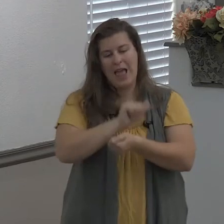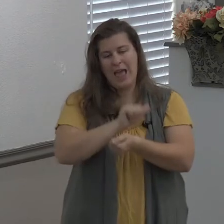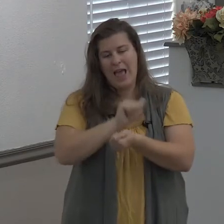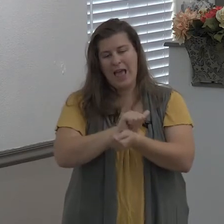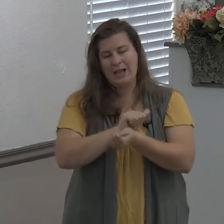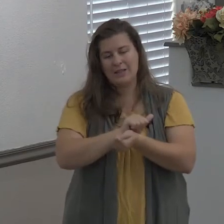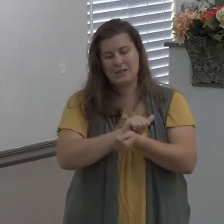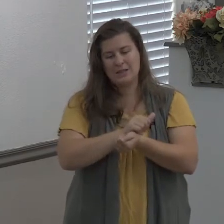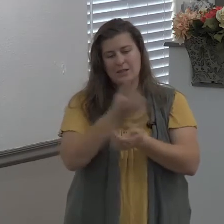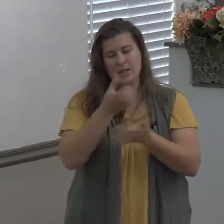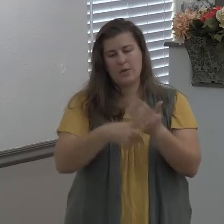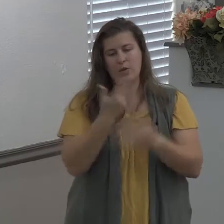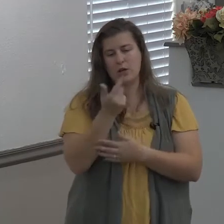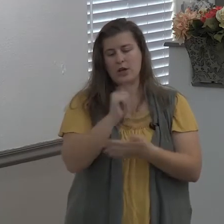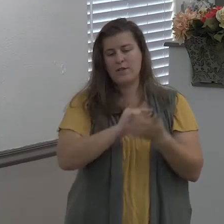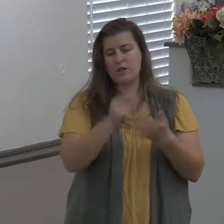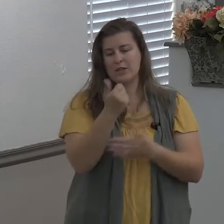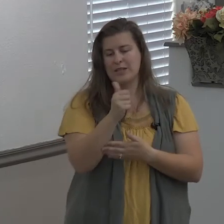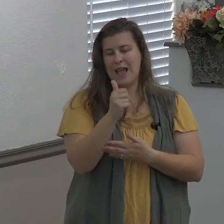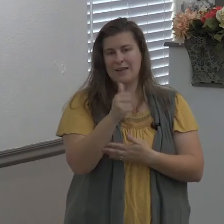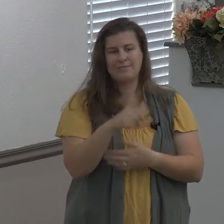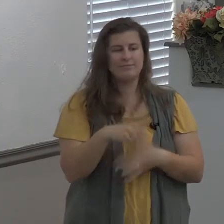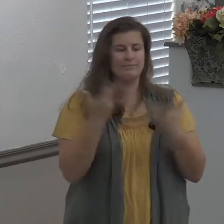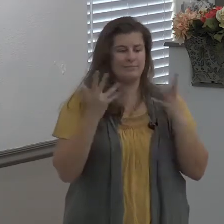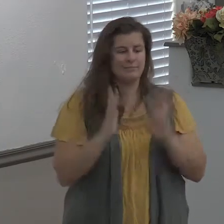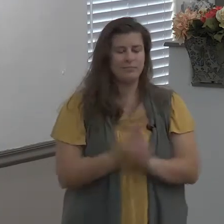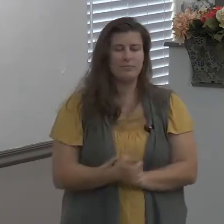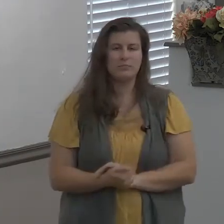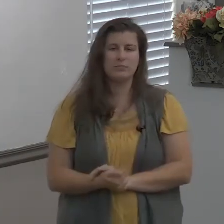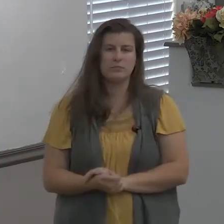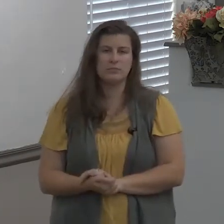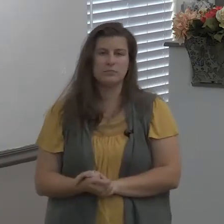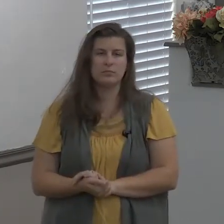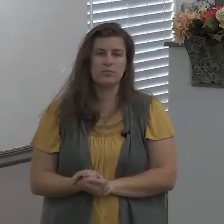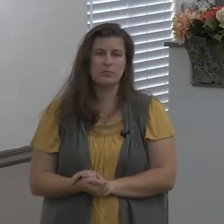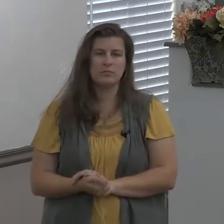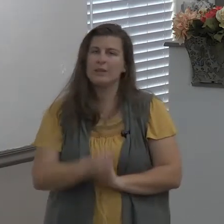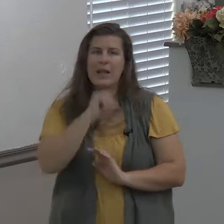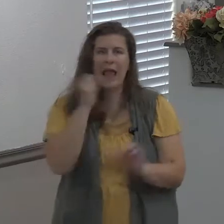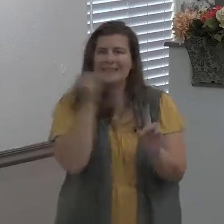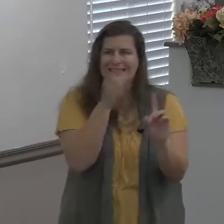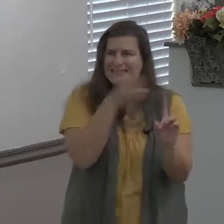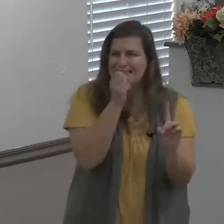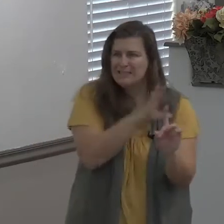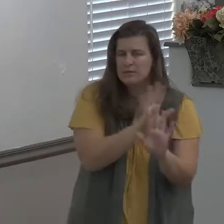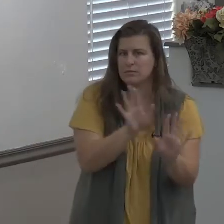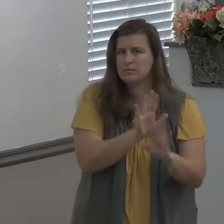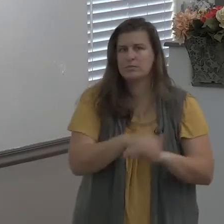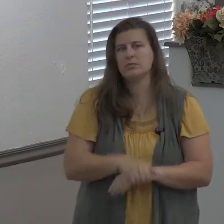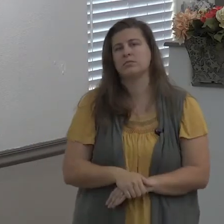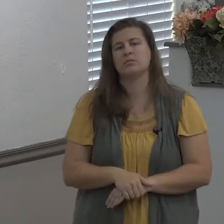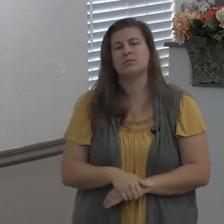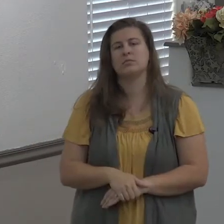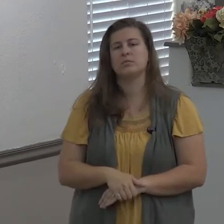You will find my answer in Acts 13, verse 10. Very sincerely yours, Charles H. Spurgeon.